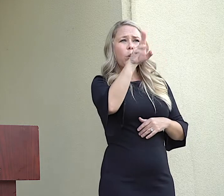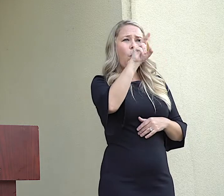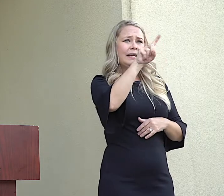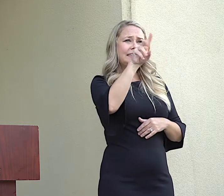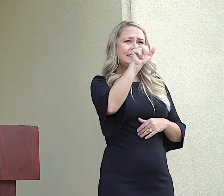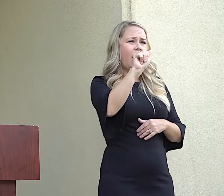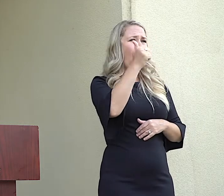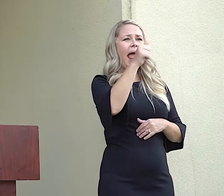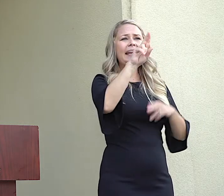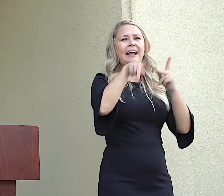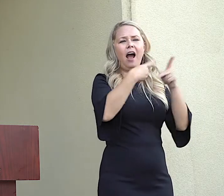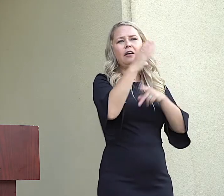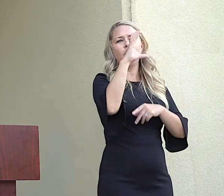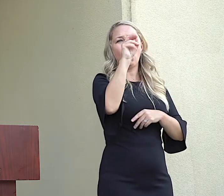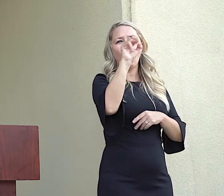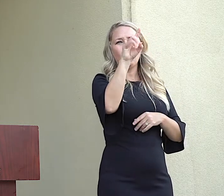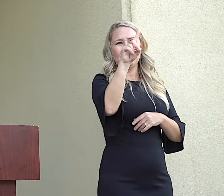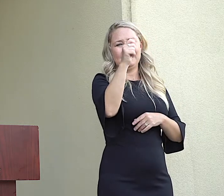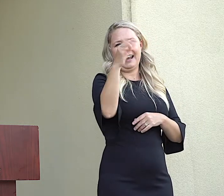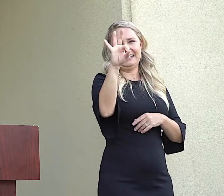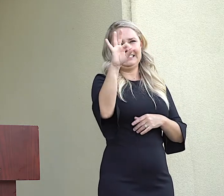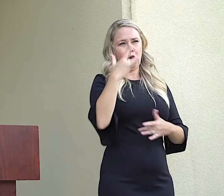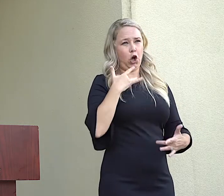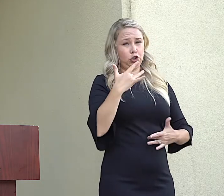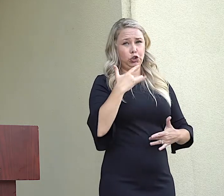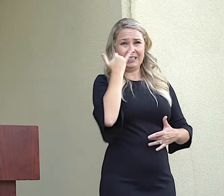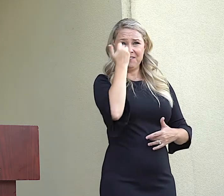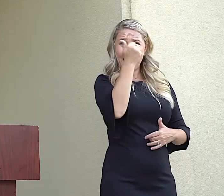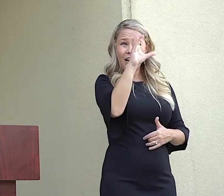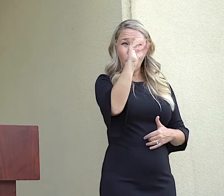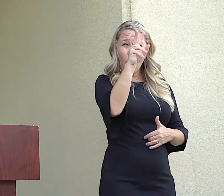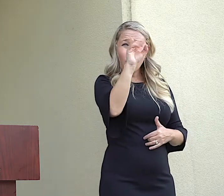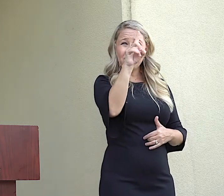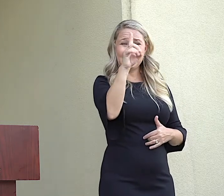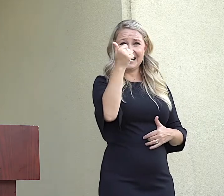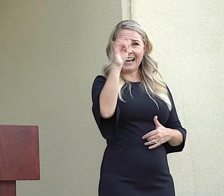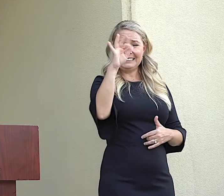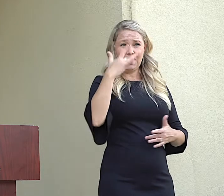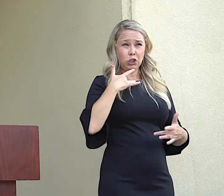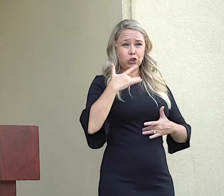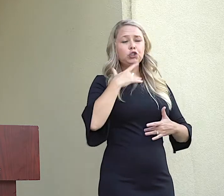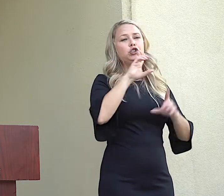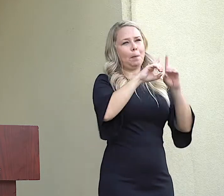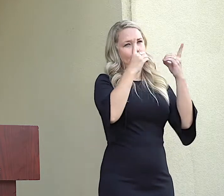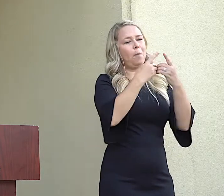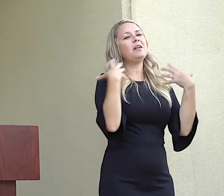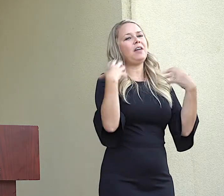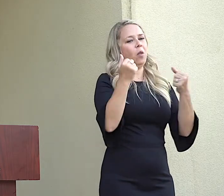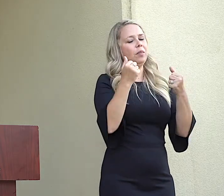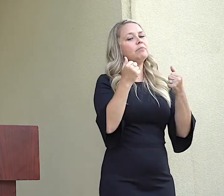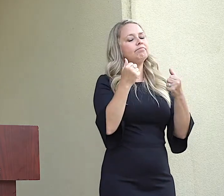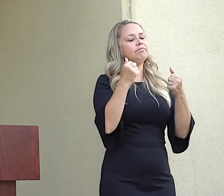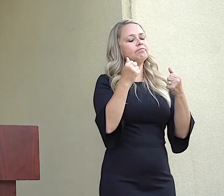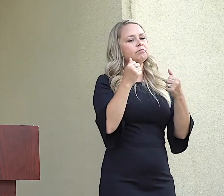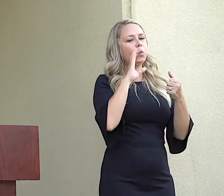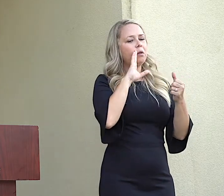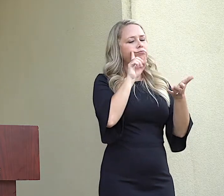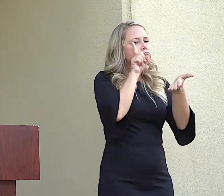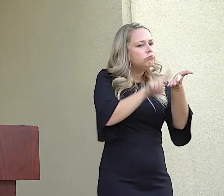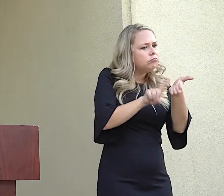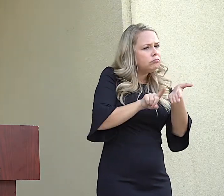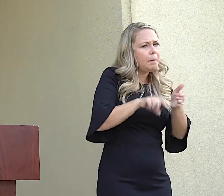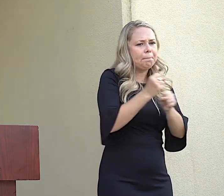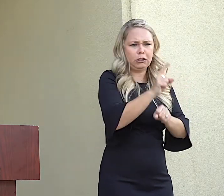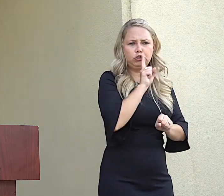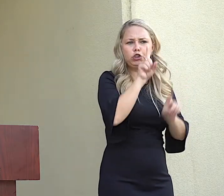any COVID-19 concerns. If there are any COVID-19 concerns, the Department of Health follows up to ensure